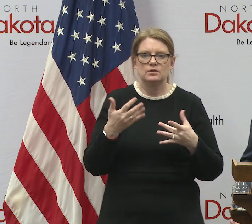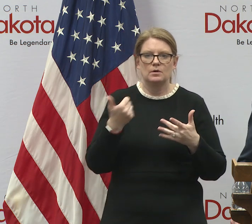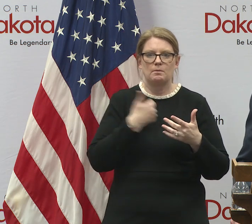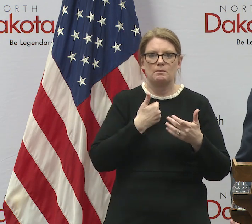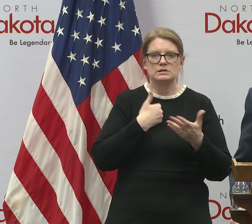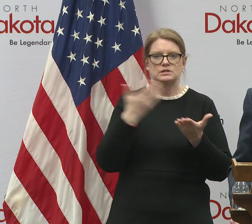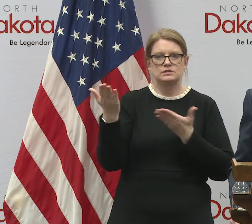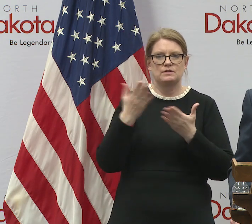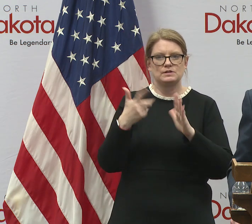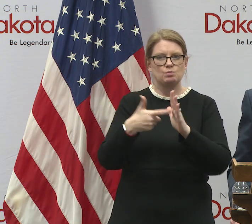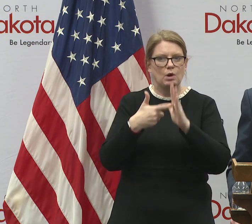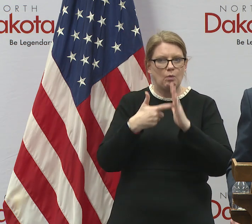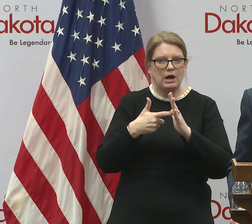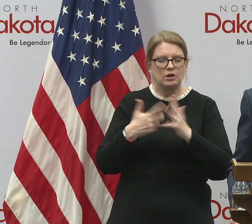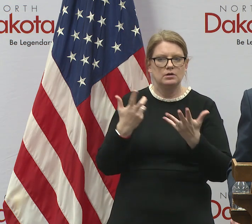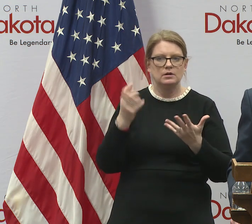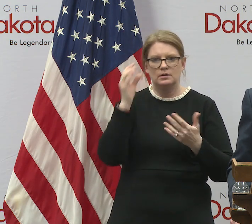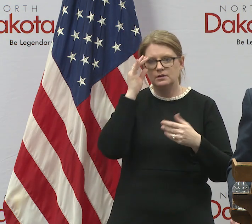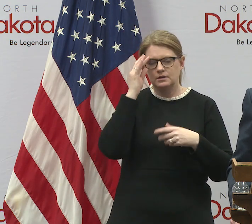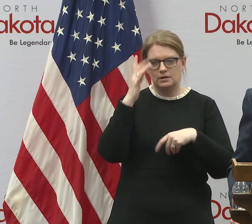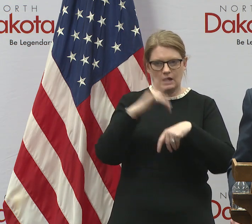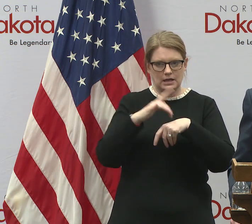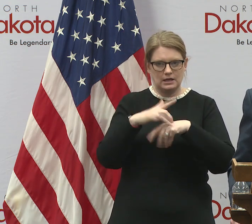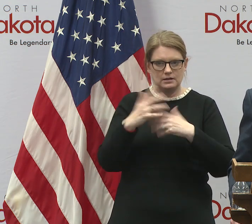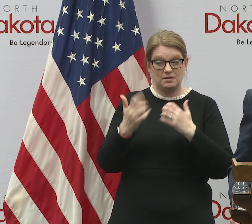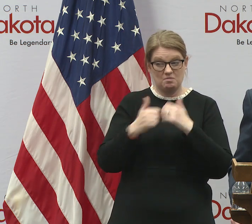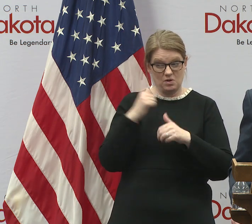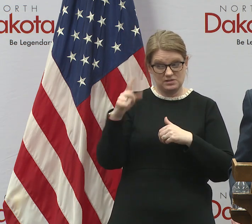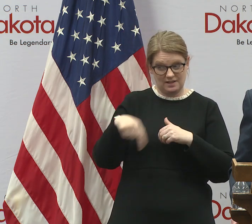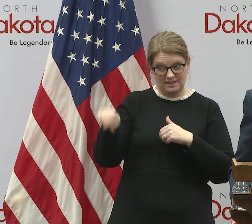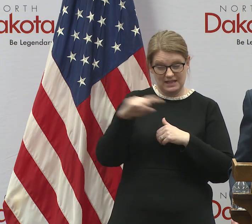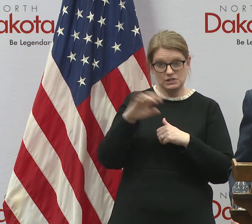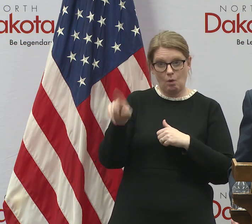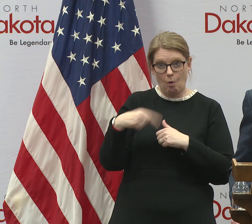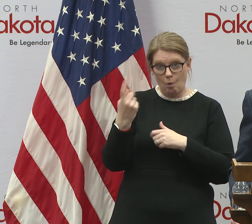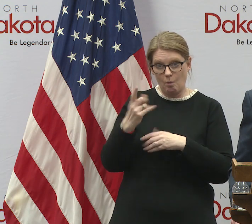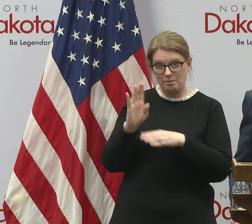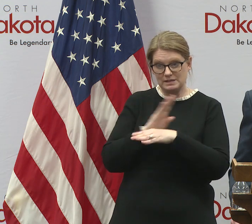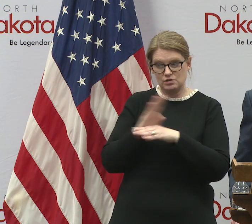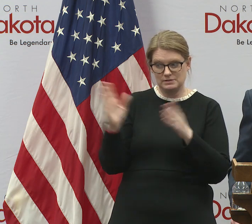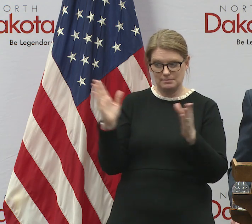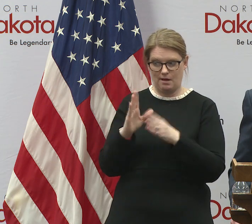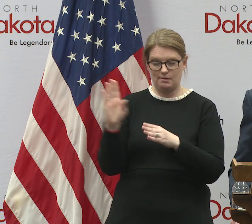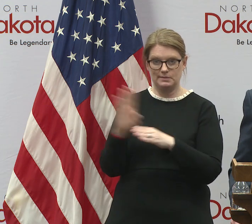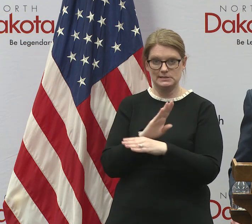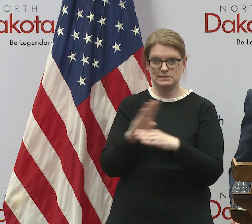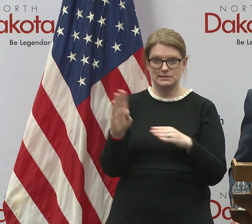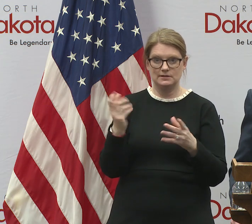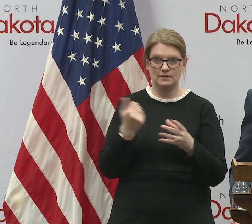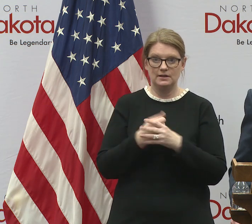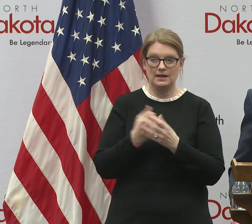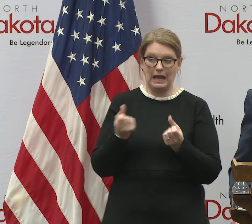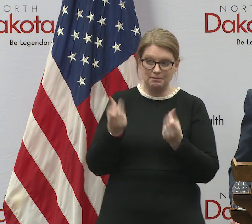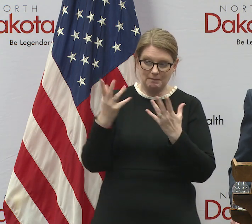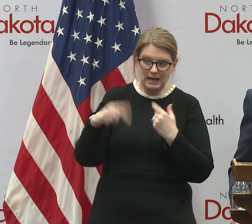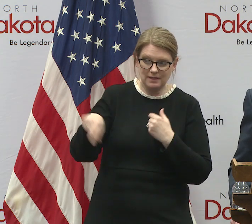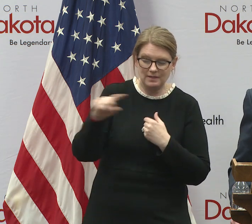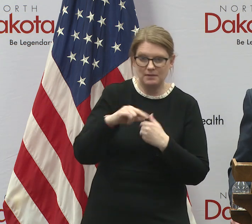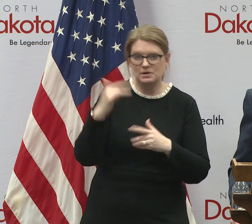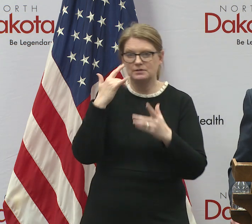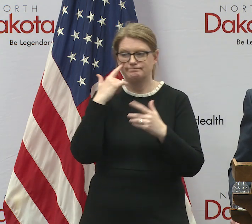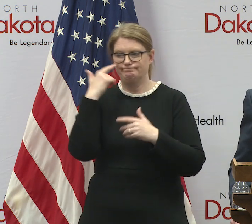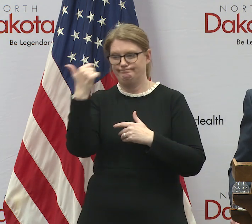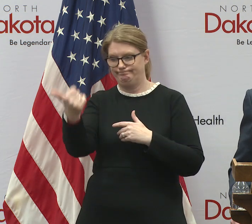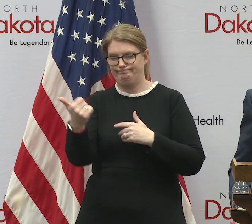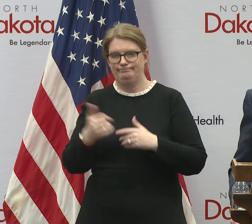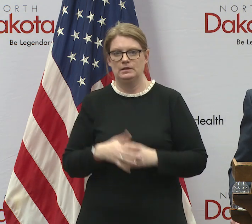service required that contact. Most of these in North Dakota are sole proprietorships or small businesses, and many of them are making their own decisions.